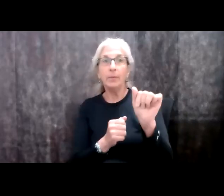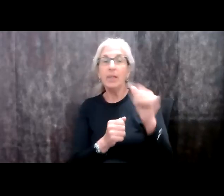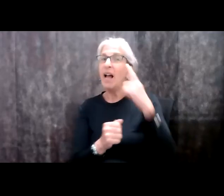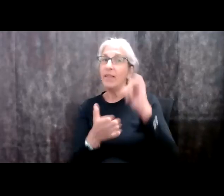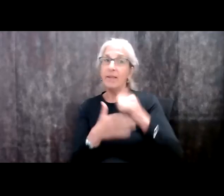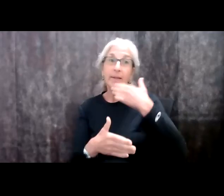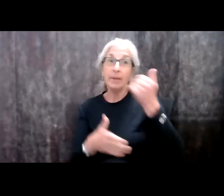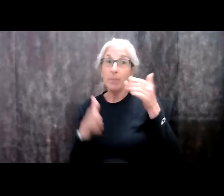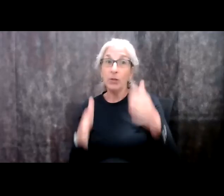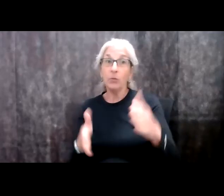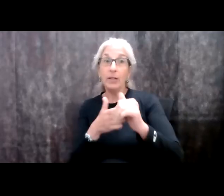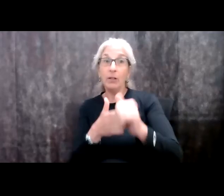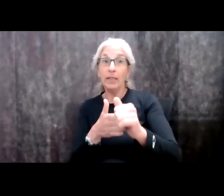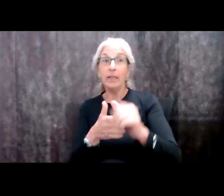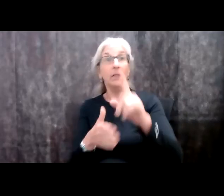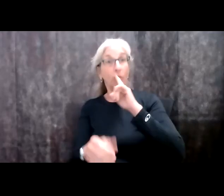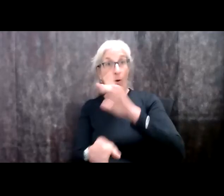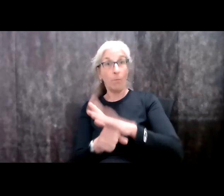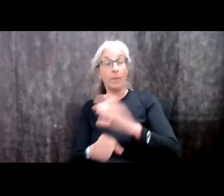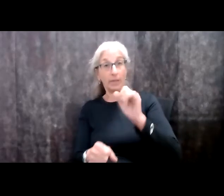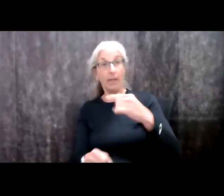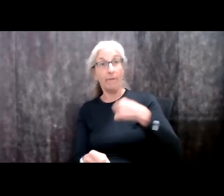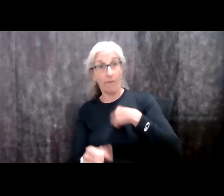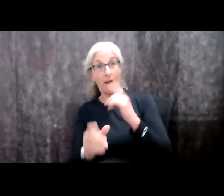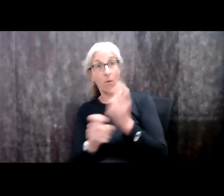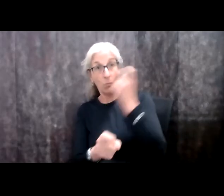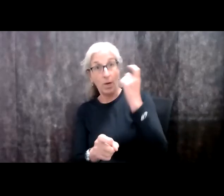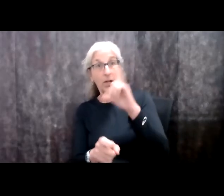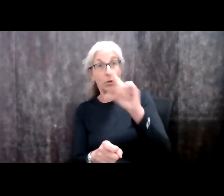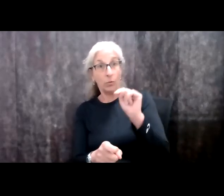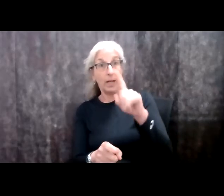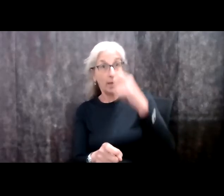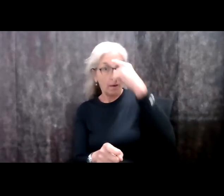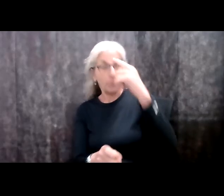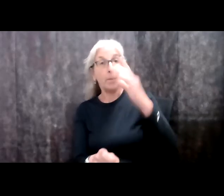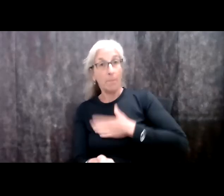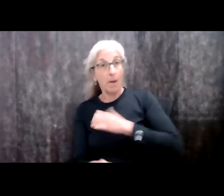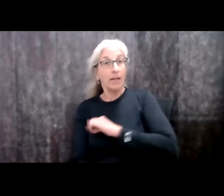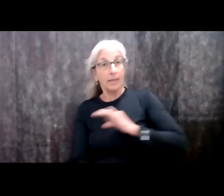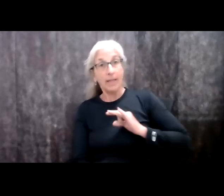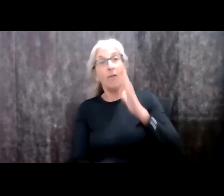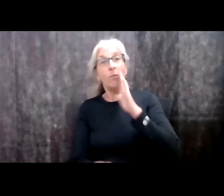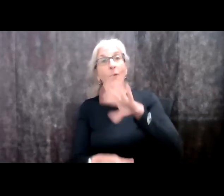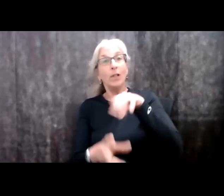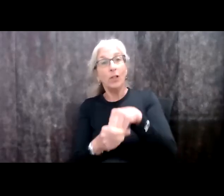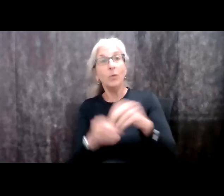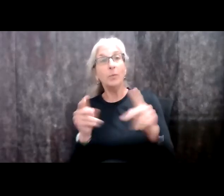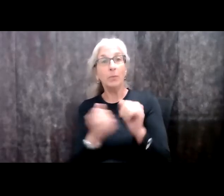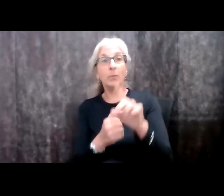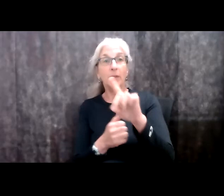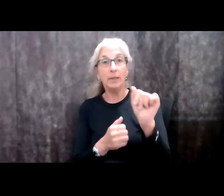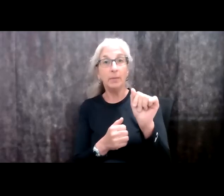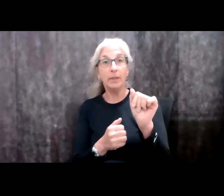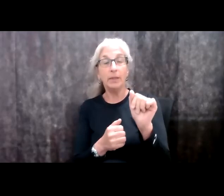you have my promise that if I have a staff of folks that you'll be included. Number two, aside from the constitutional